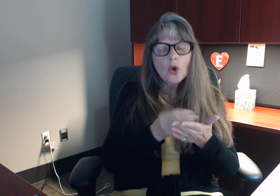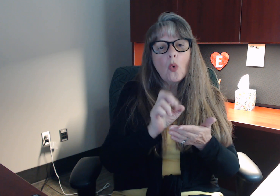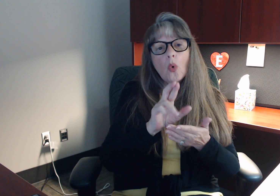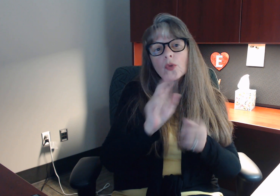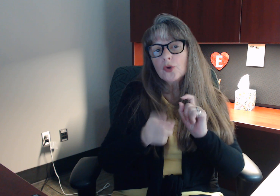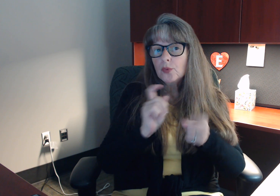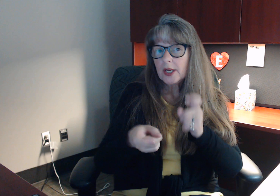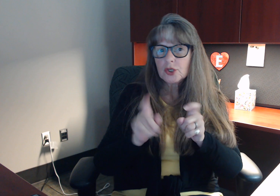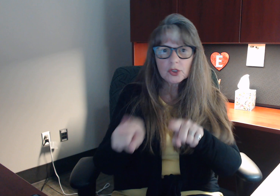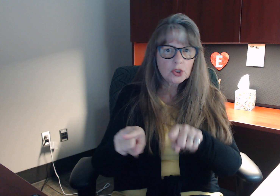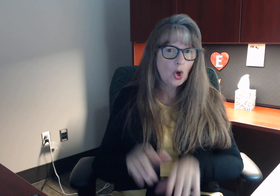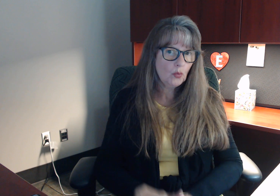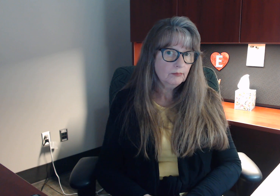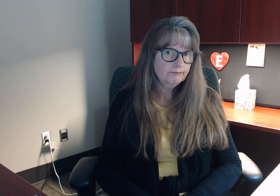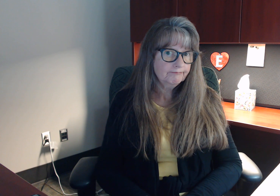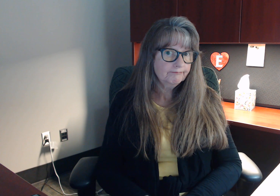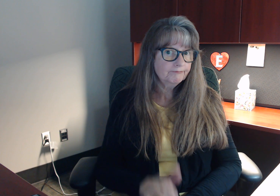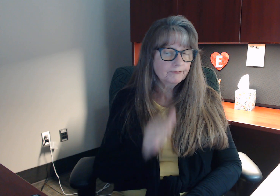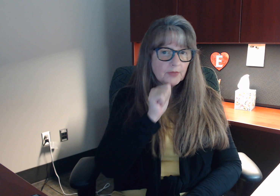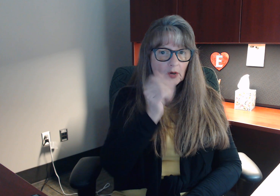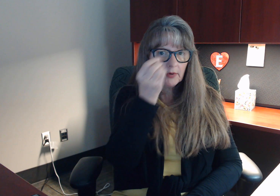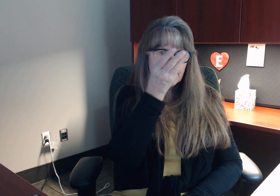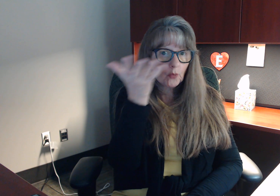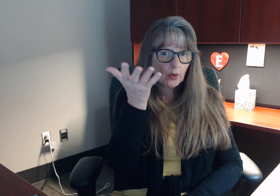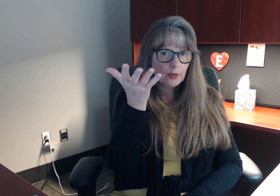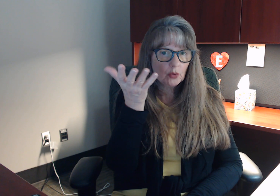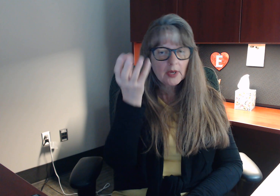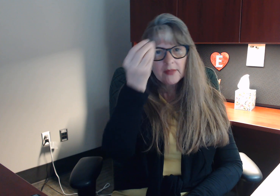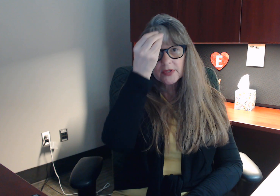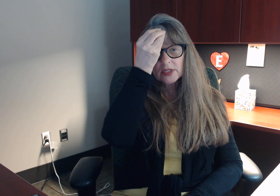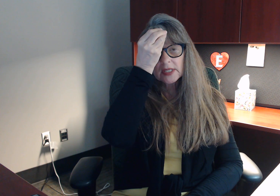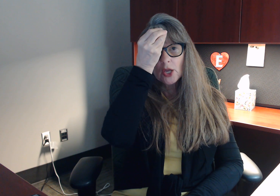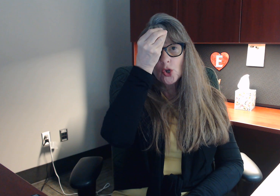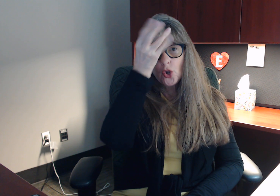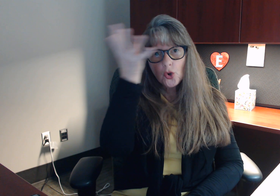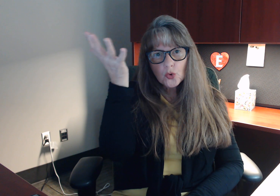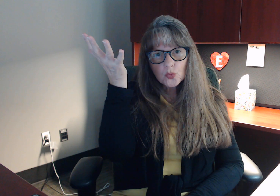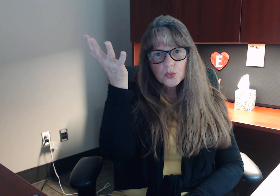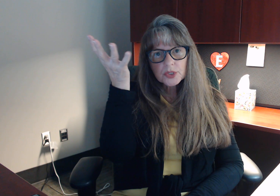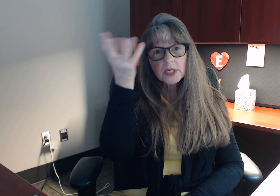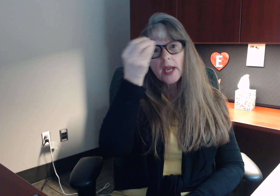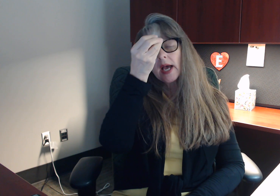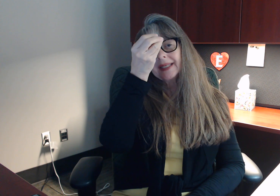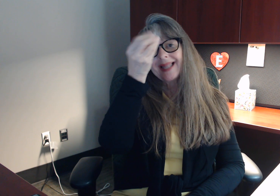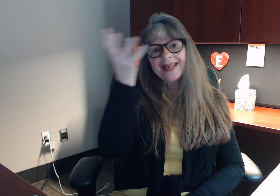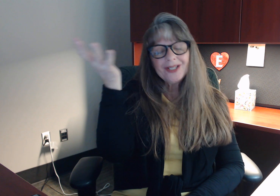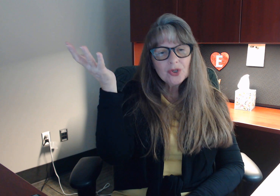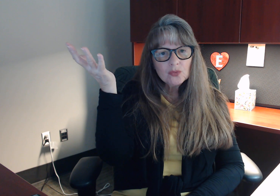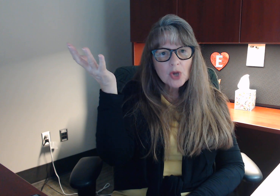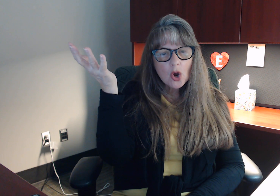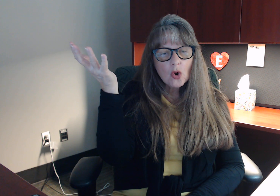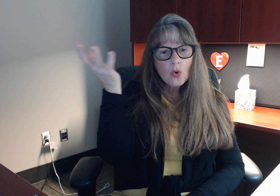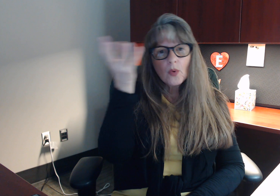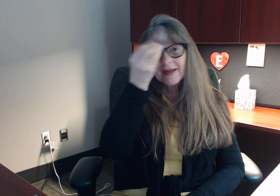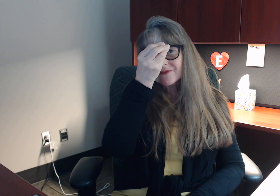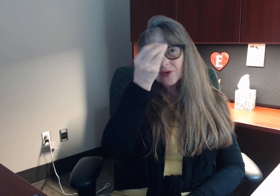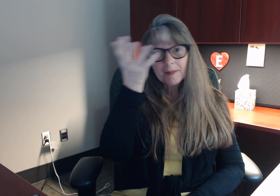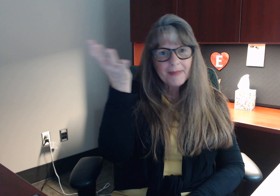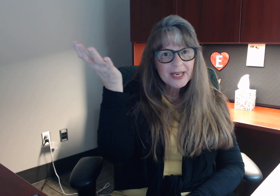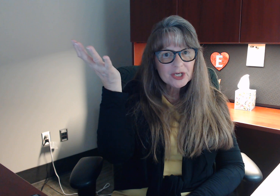or the donations go. They don't inform you. This is news, letting you know information,